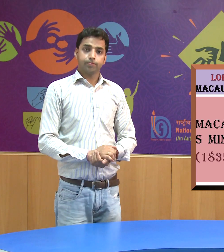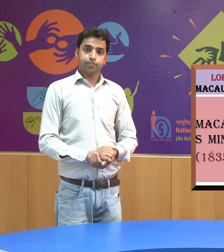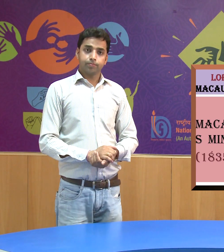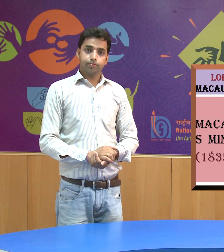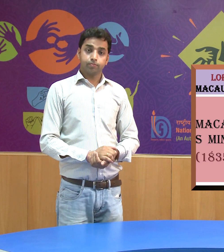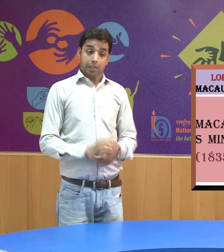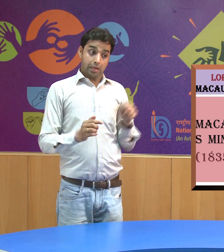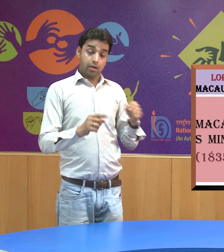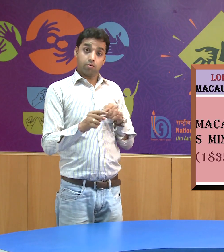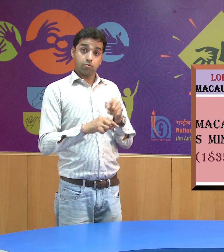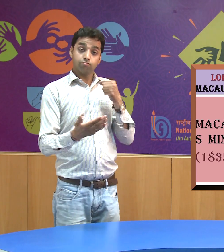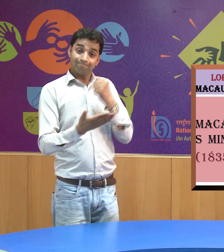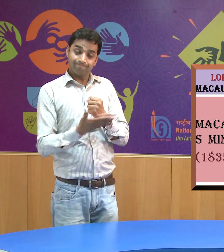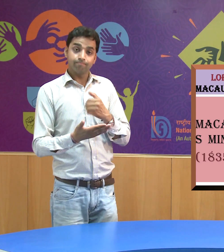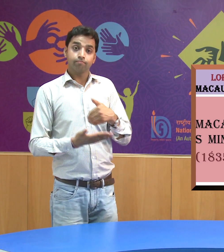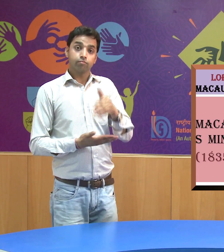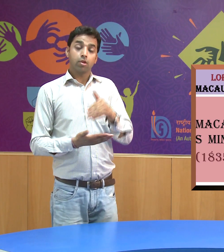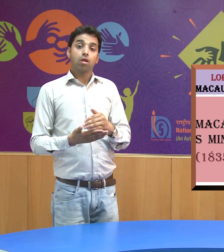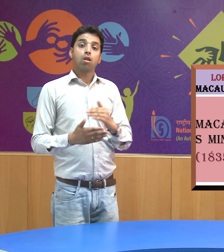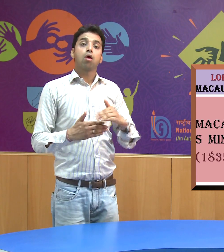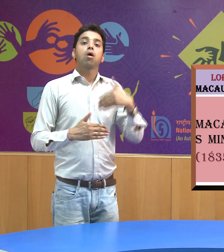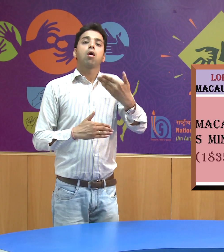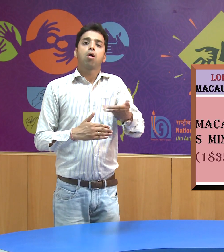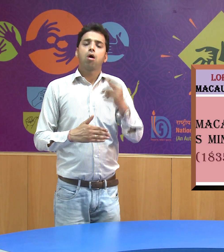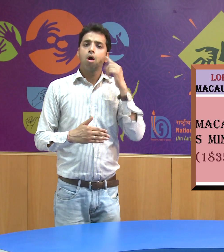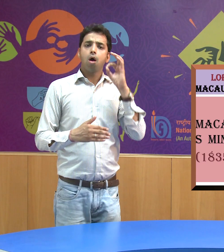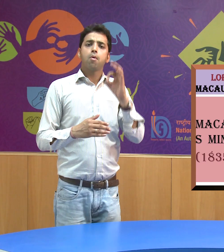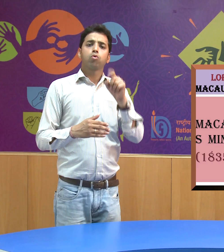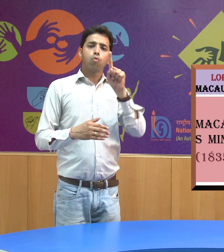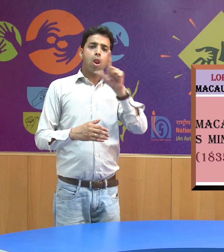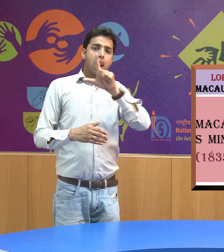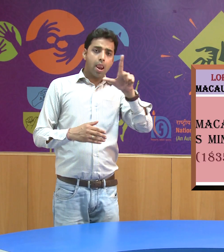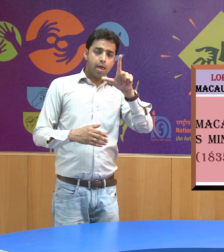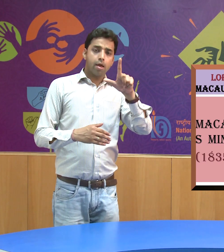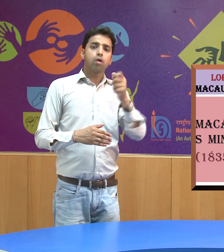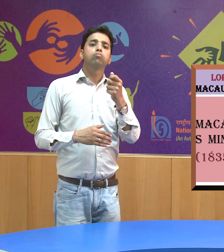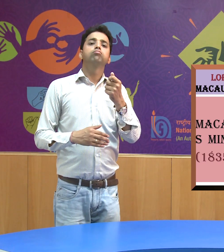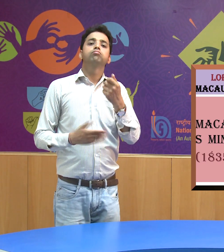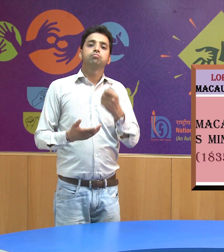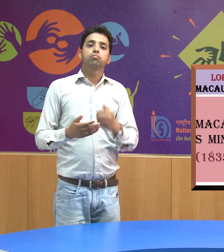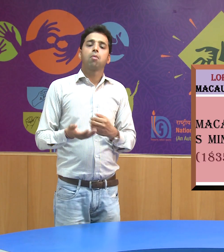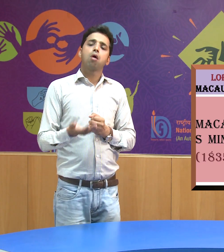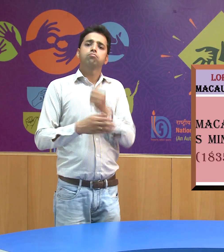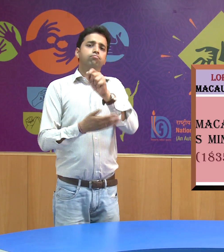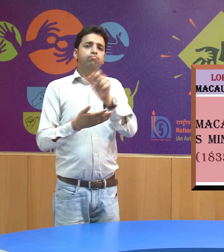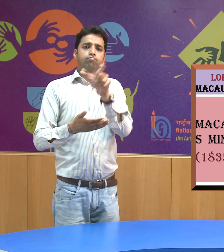It was decided that the amount of 1 lakh rupees was to be spent